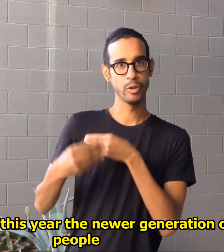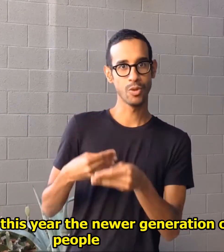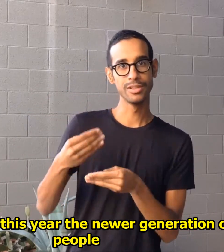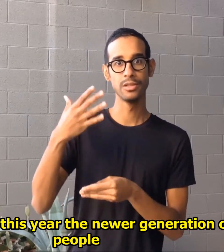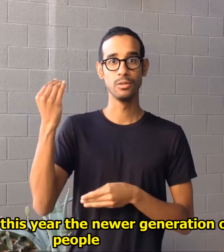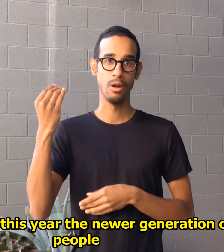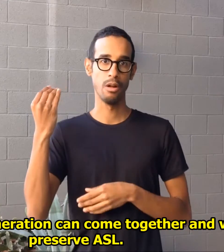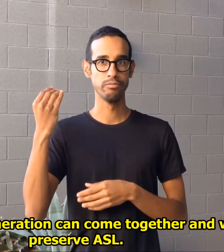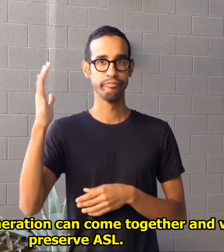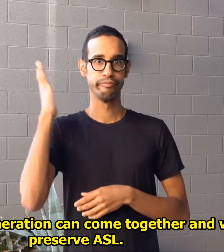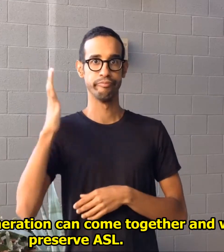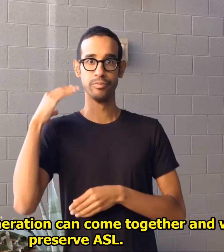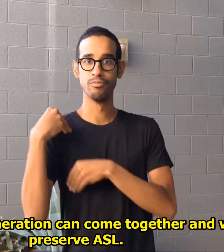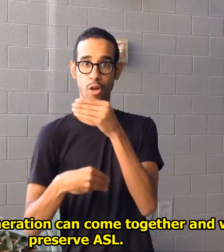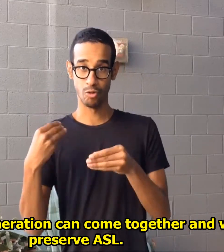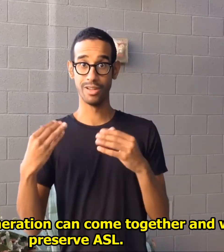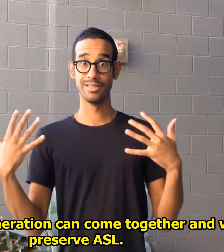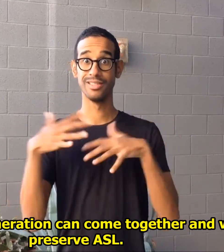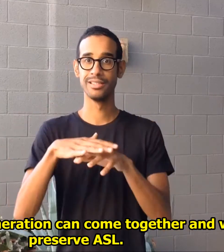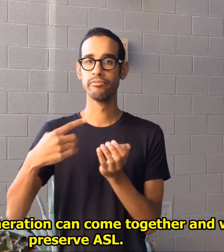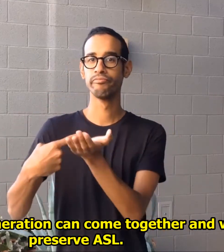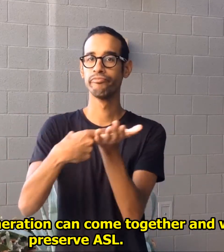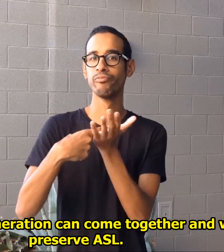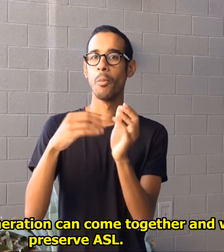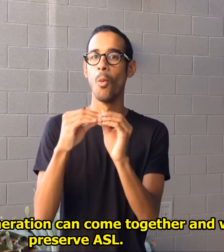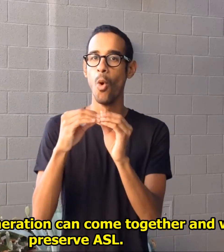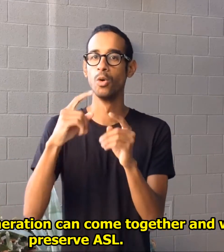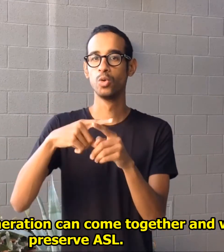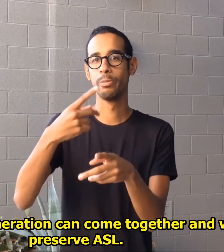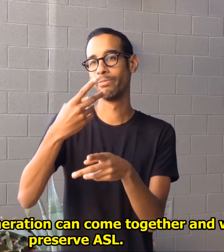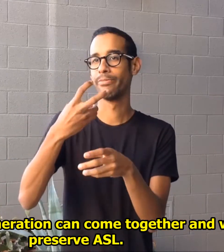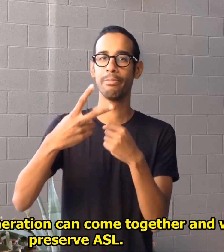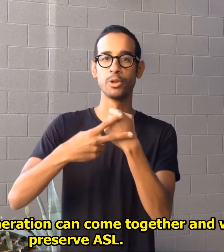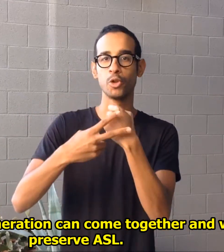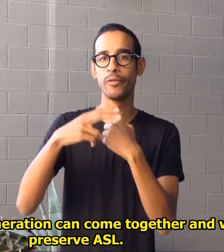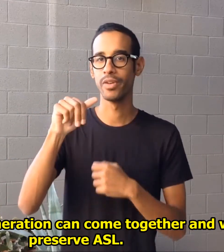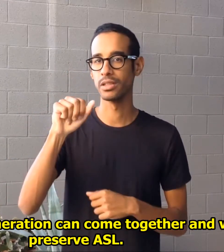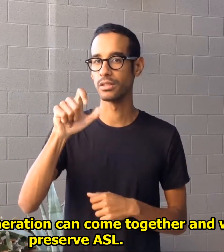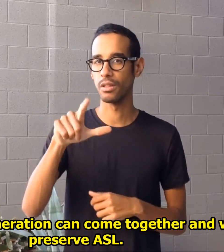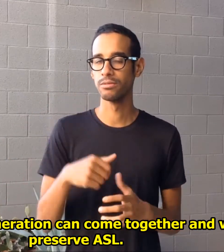deaf people and the older generation can come together and work to preserve ASL.